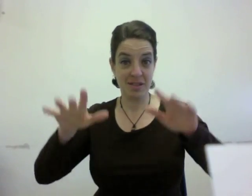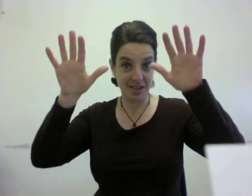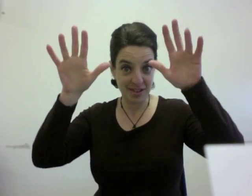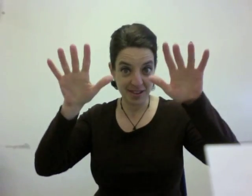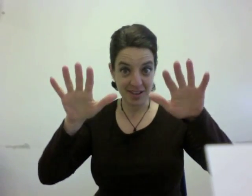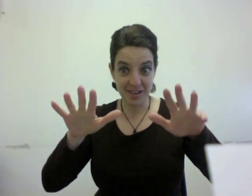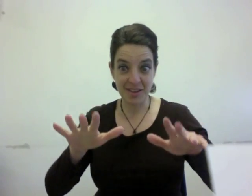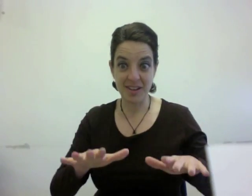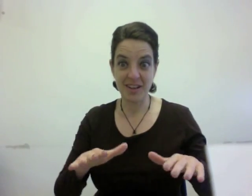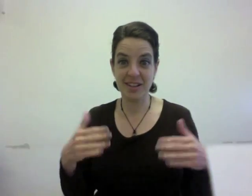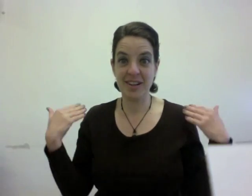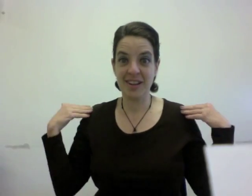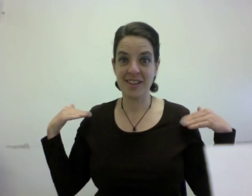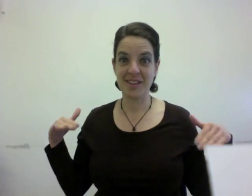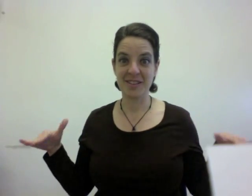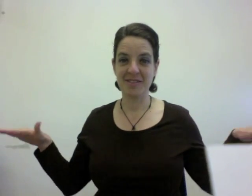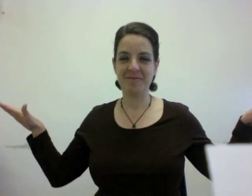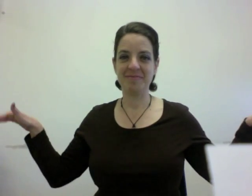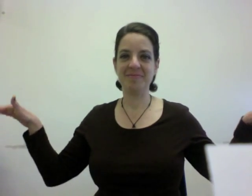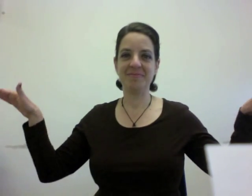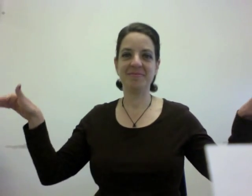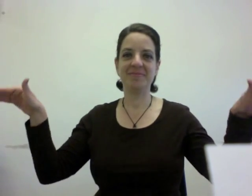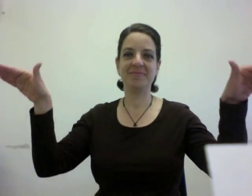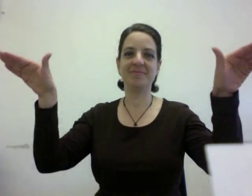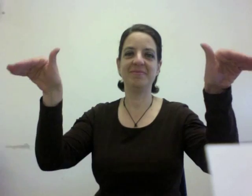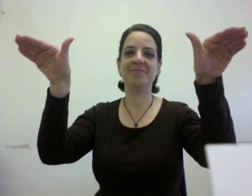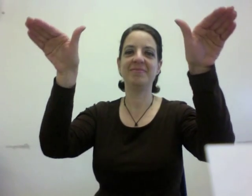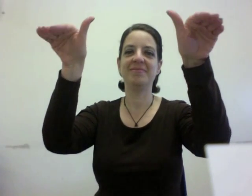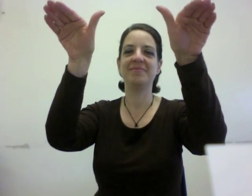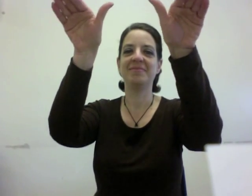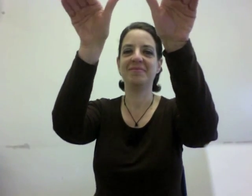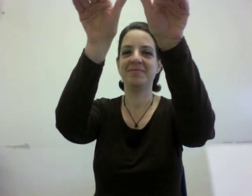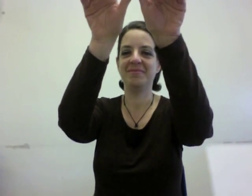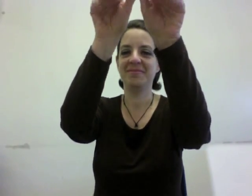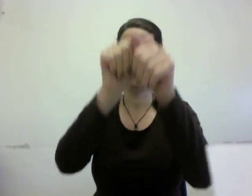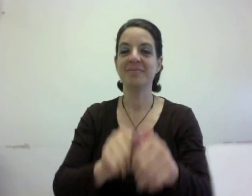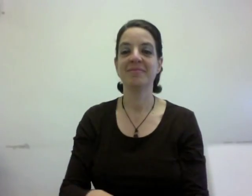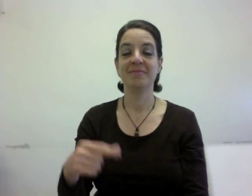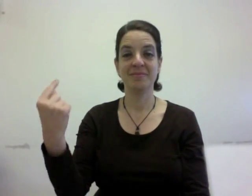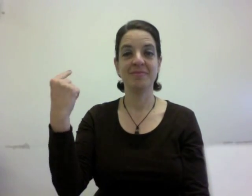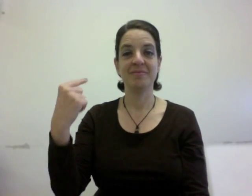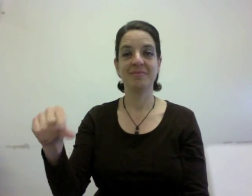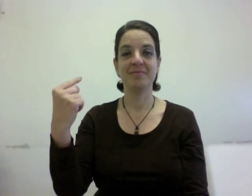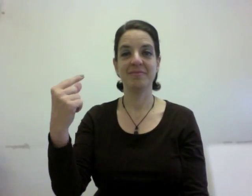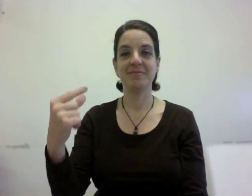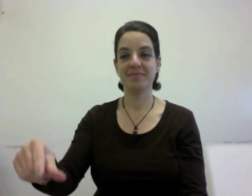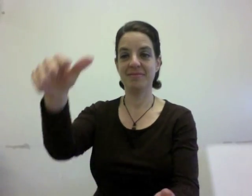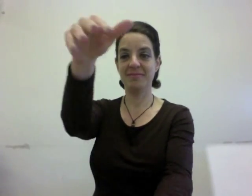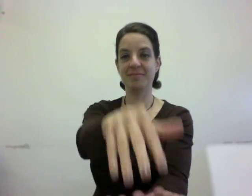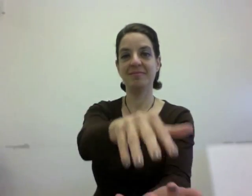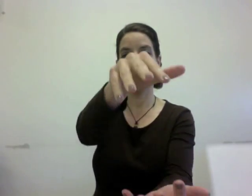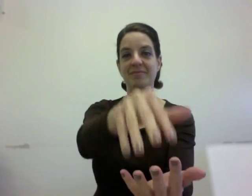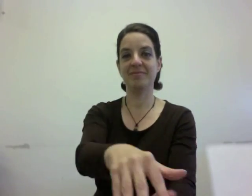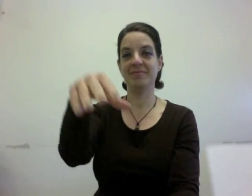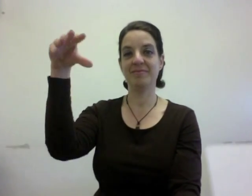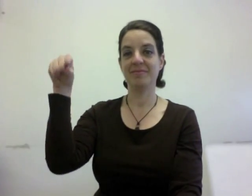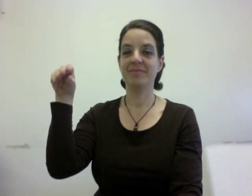started pouring, they grew themselves some wings and they took to soaring. There were green alligators and long-necked